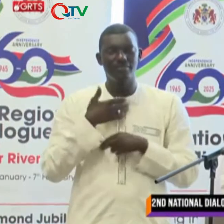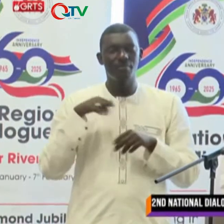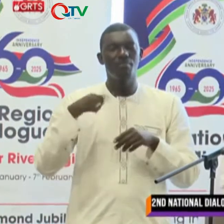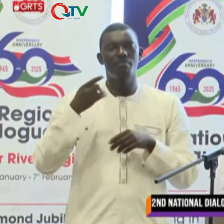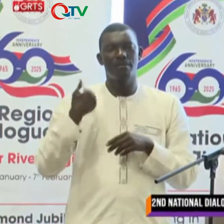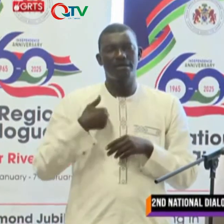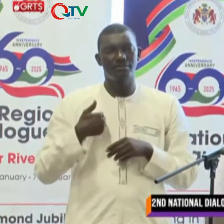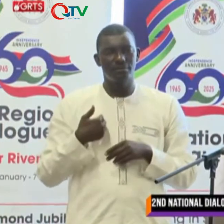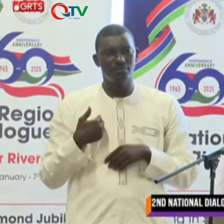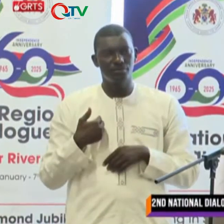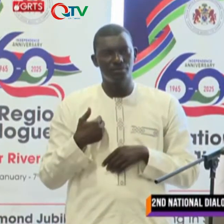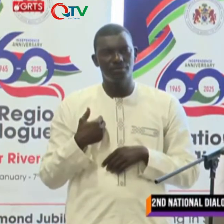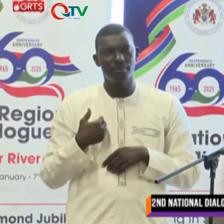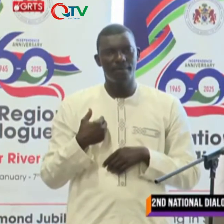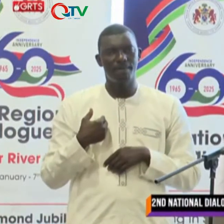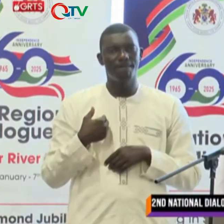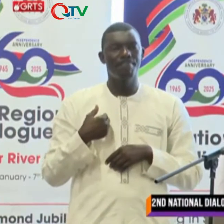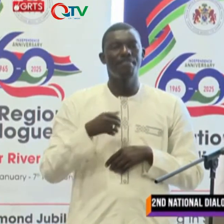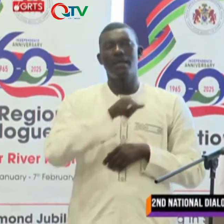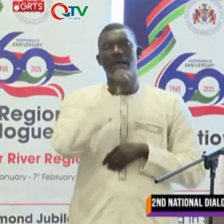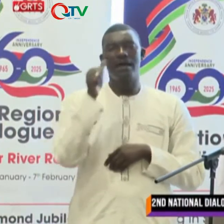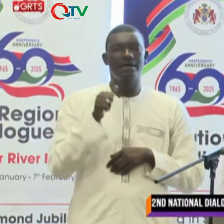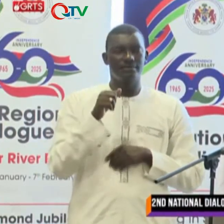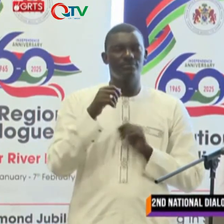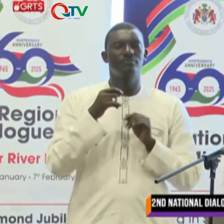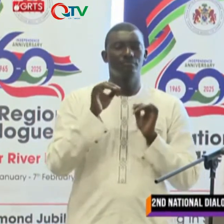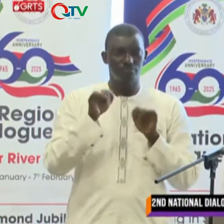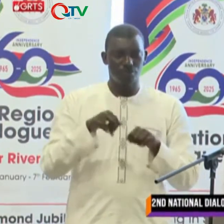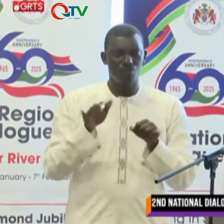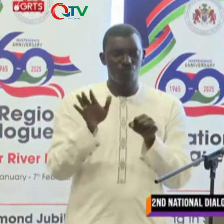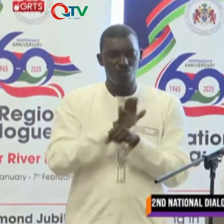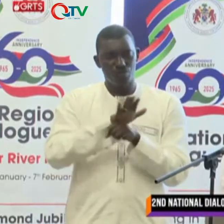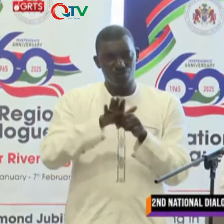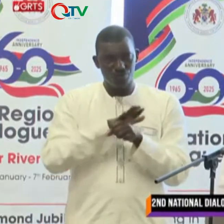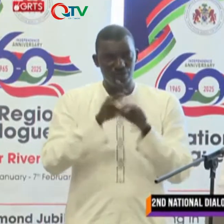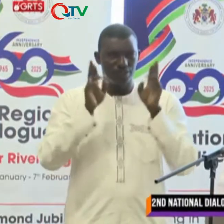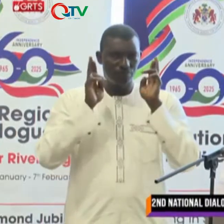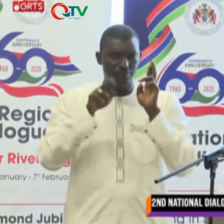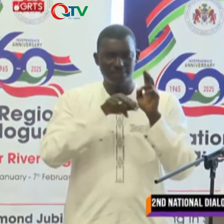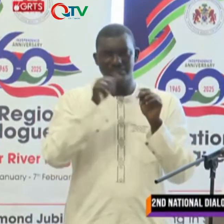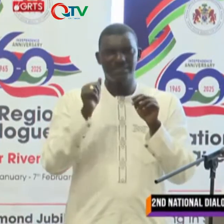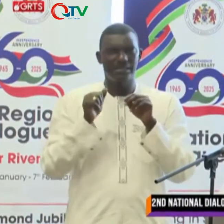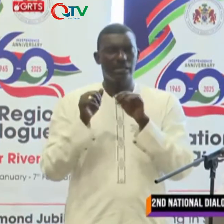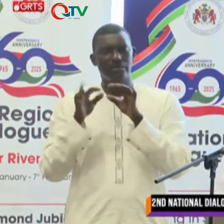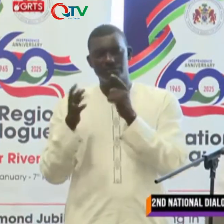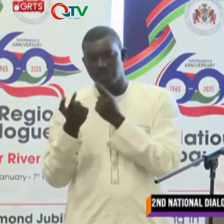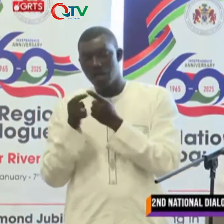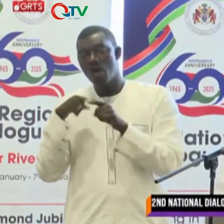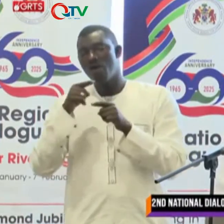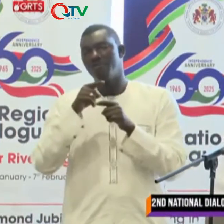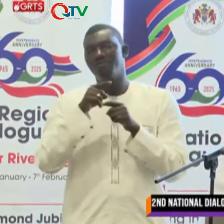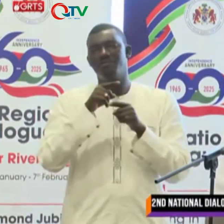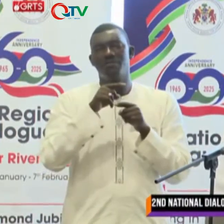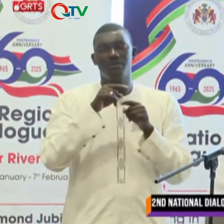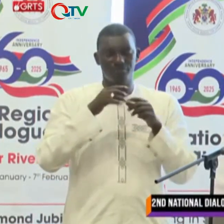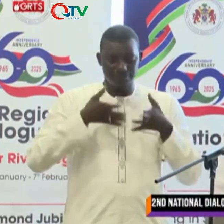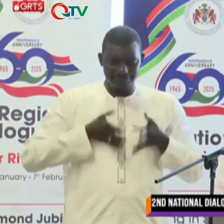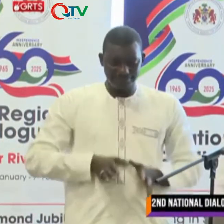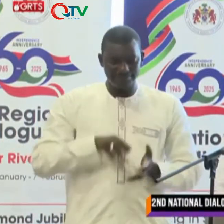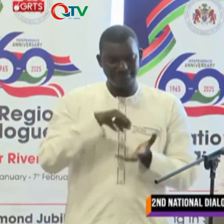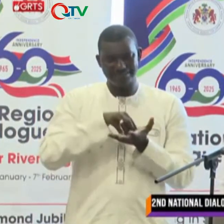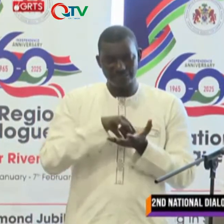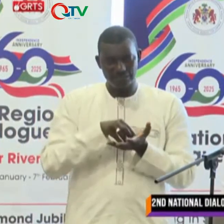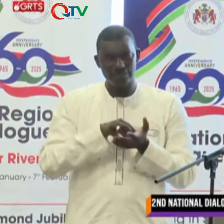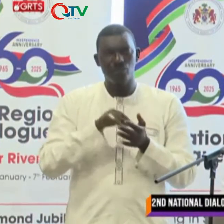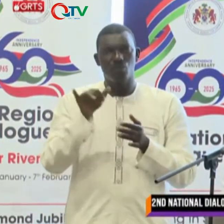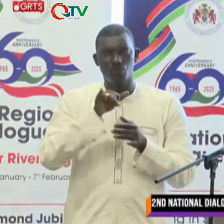people and is determined to fulfill the wishes and aspirations of the citizens